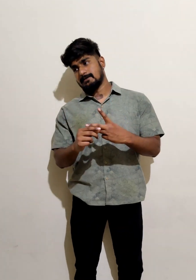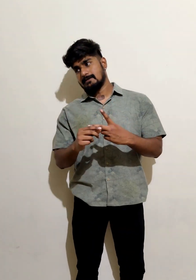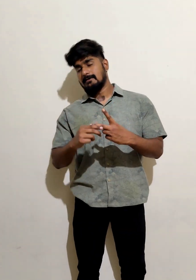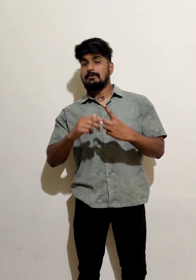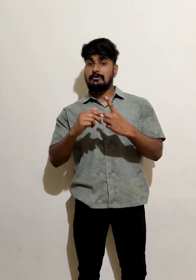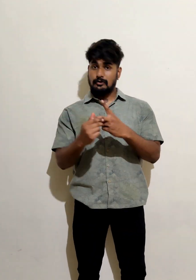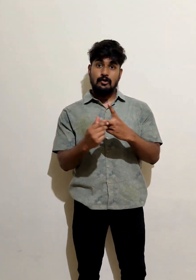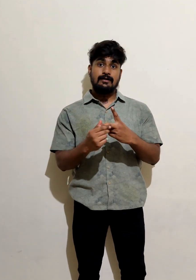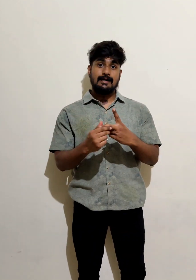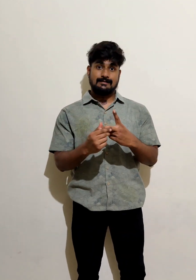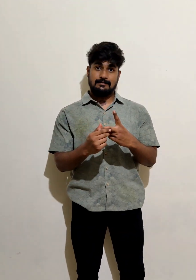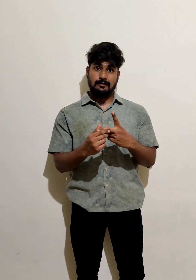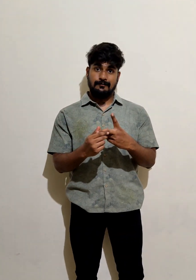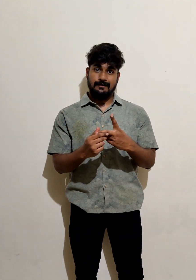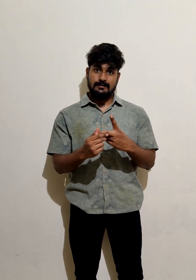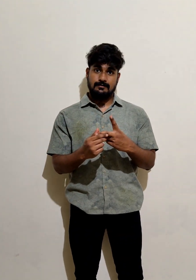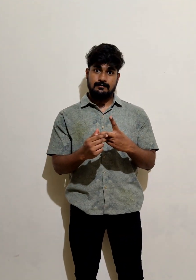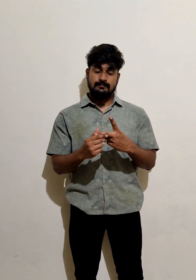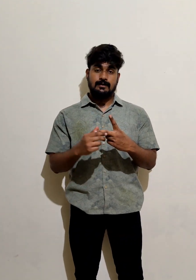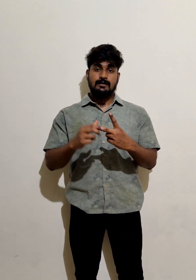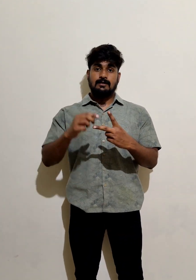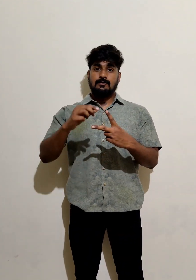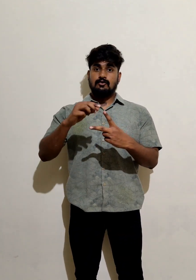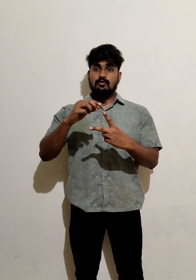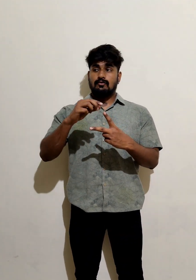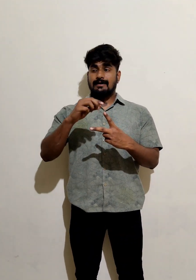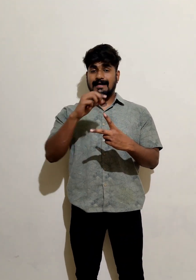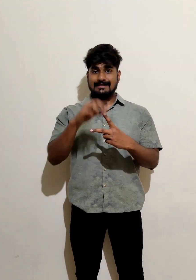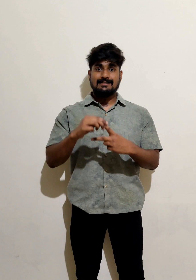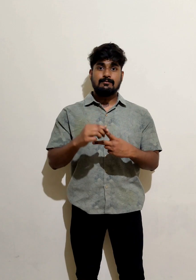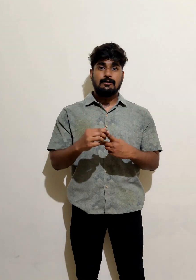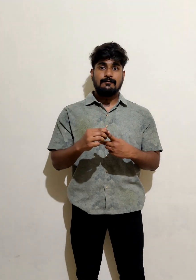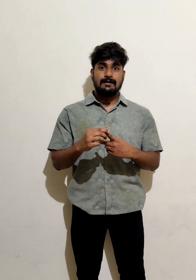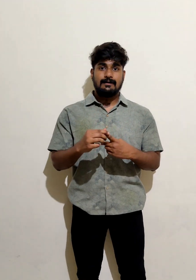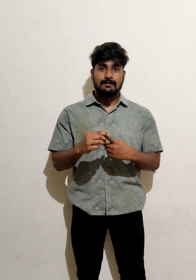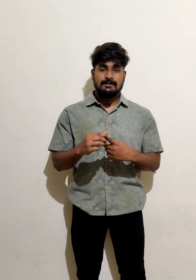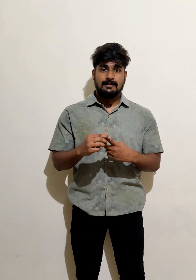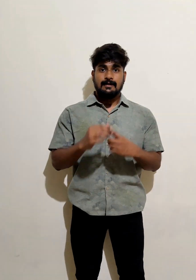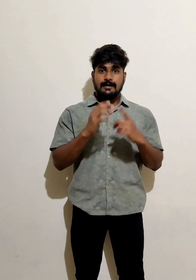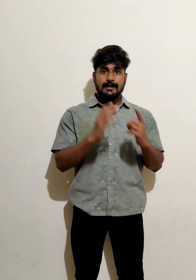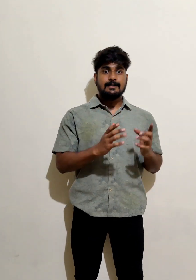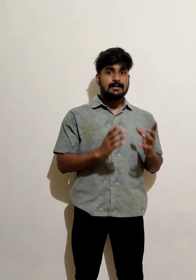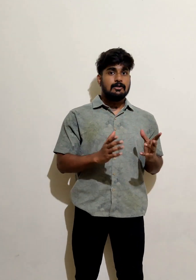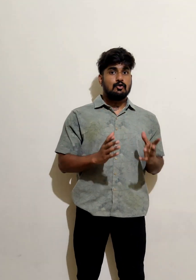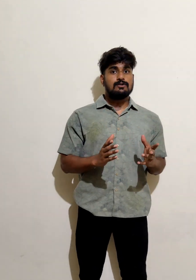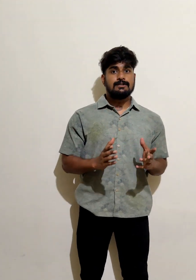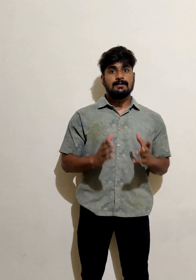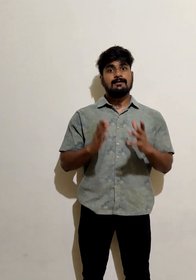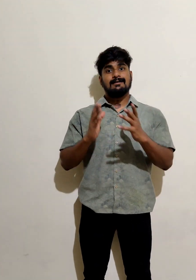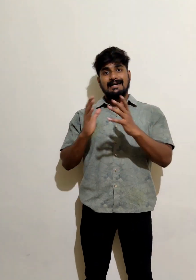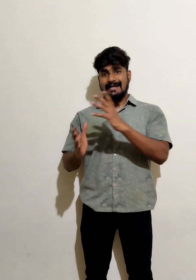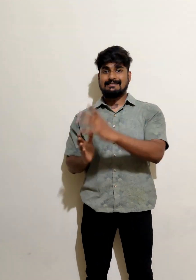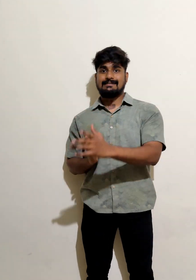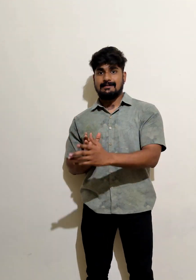is non-access modifiers. So access modifier means it controls the access